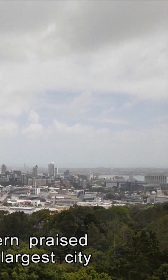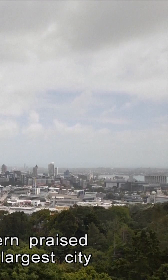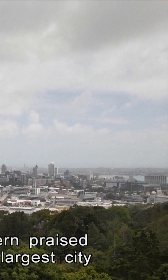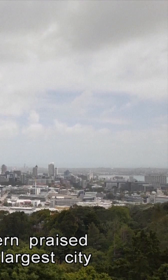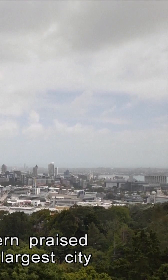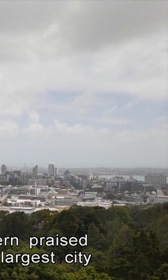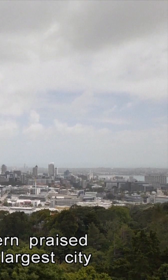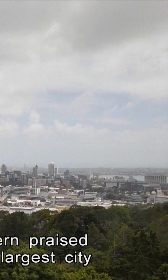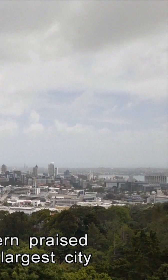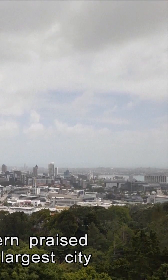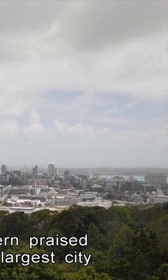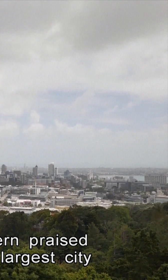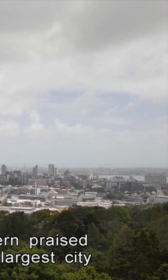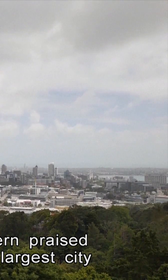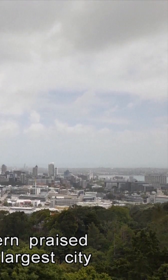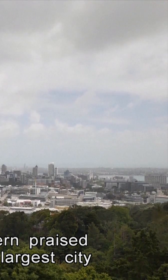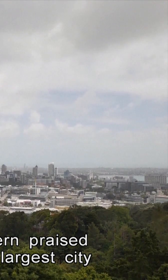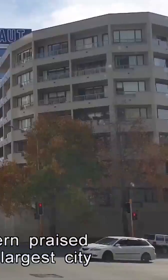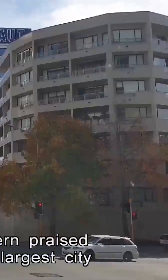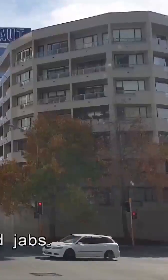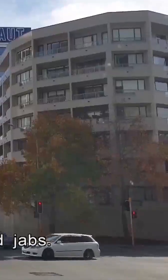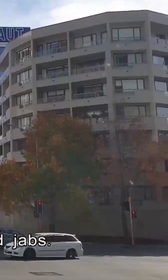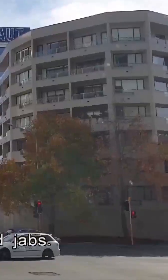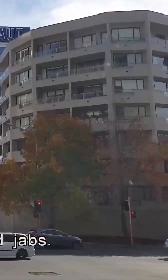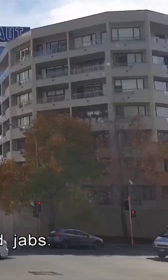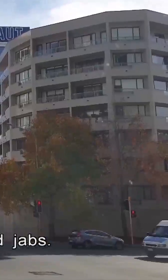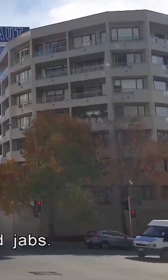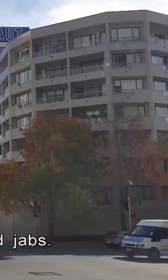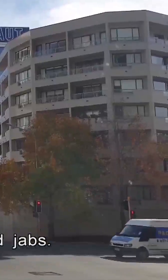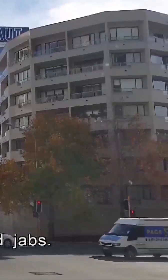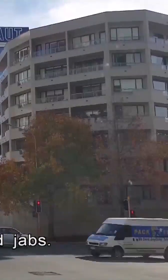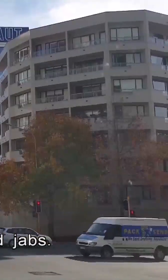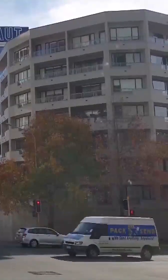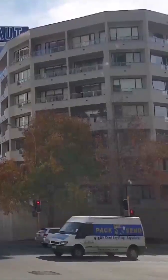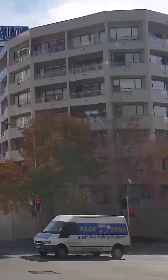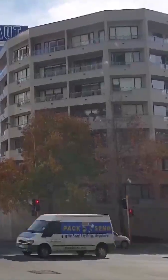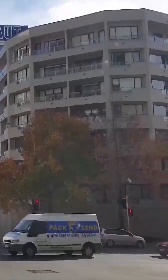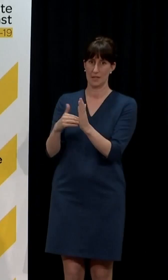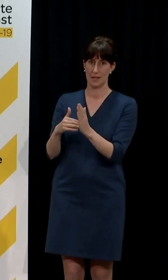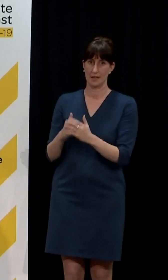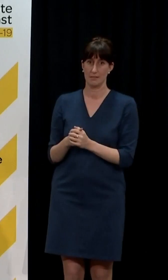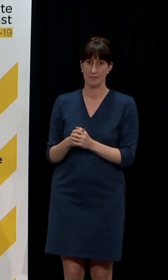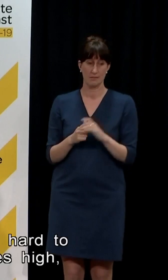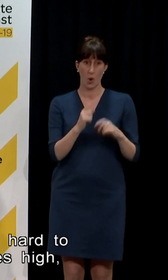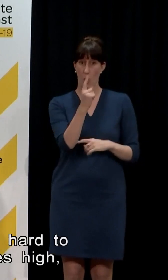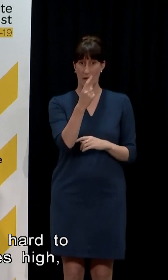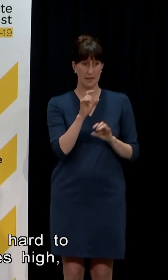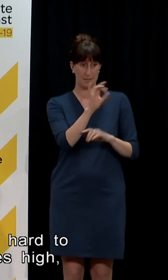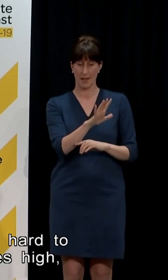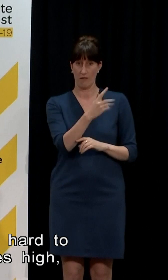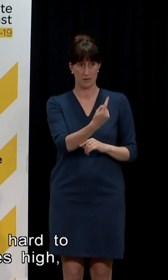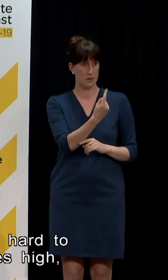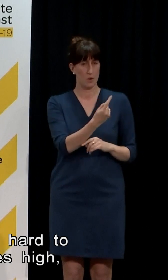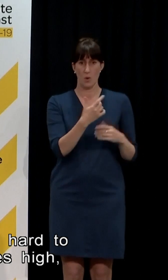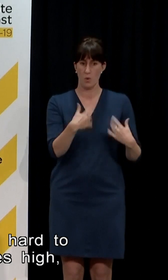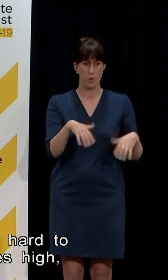Ardern praised residents of New Zealand's largest city for signing up for COVID jabs. Auckland has worked so